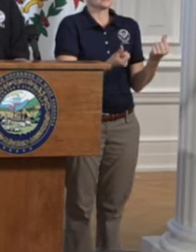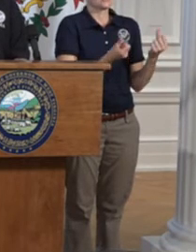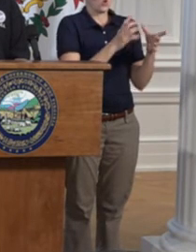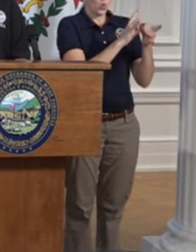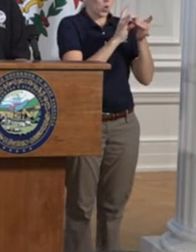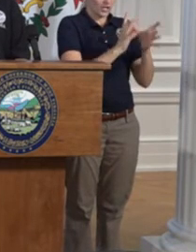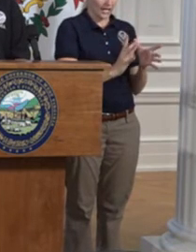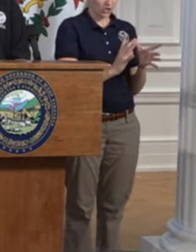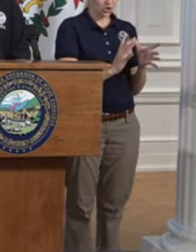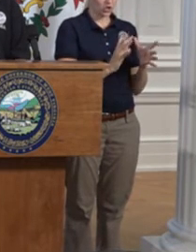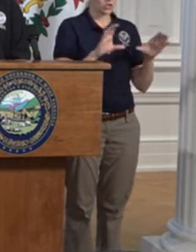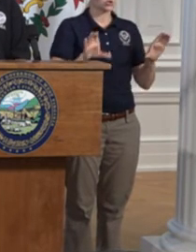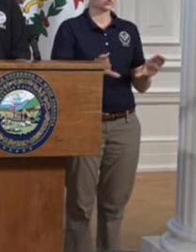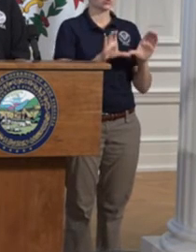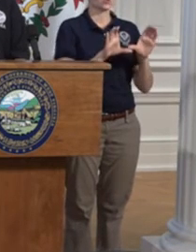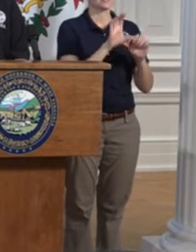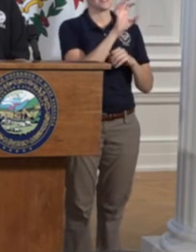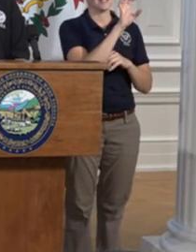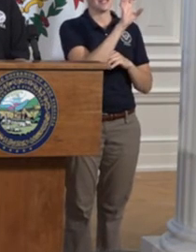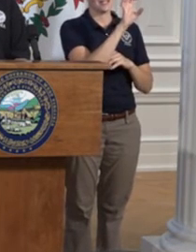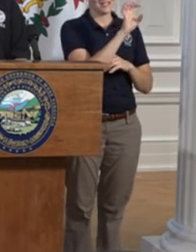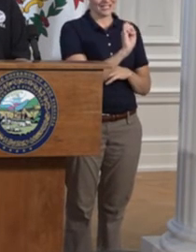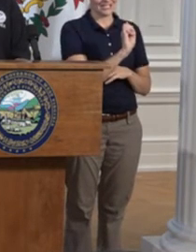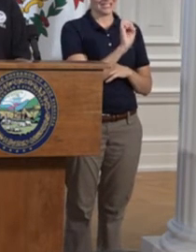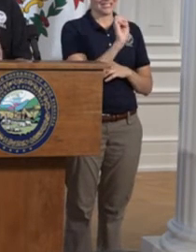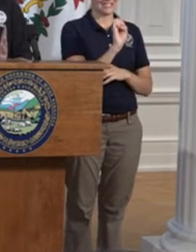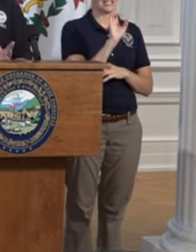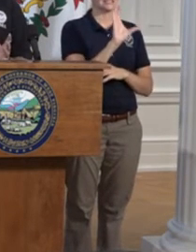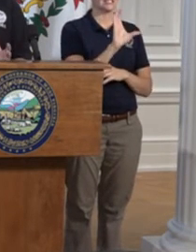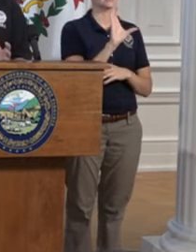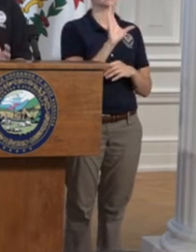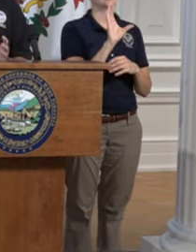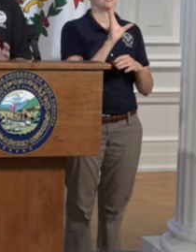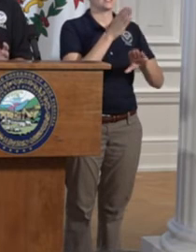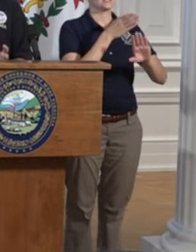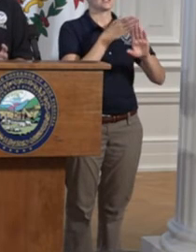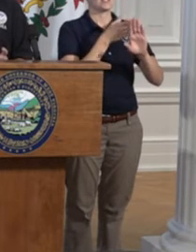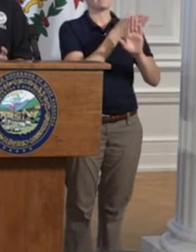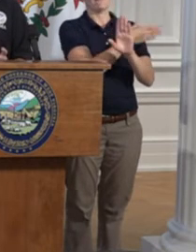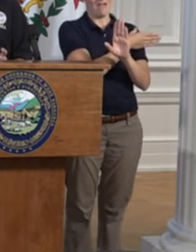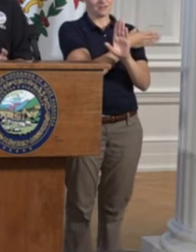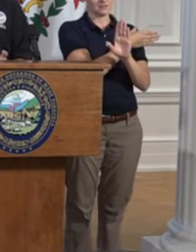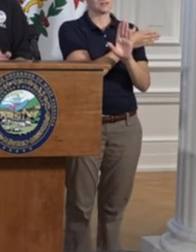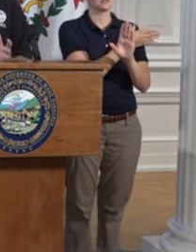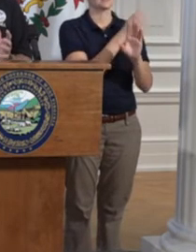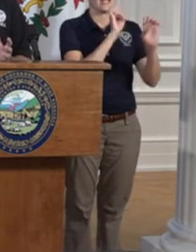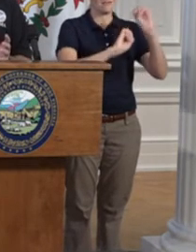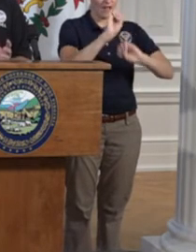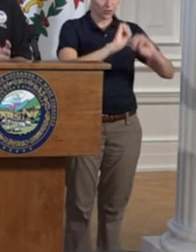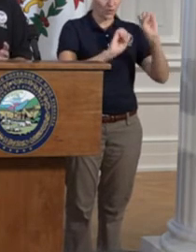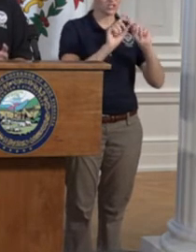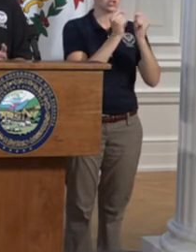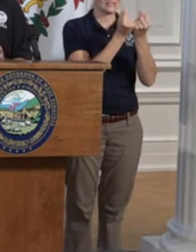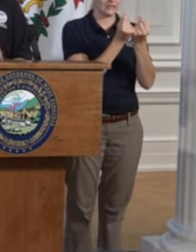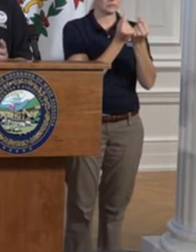Advanced Evaluation Team that comes in and looks at more than just the FEMA programs. It's those programs outside